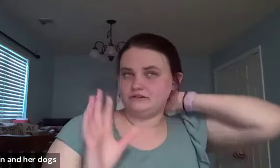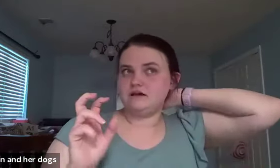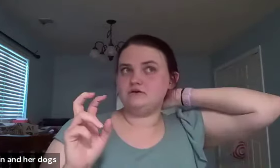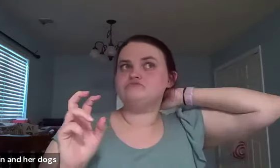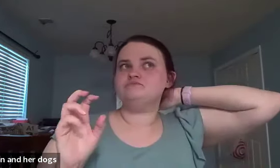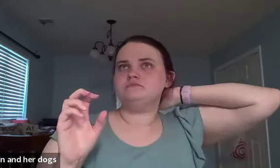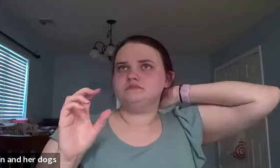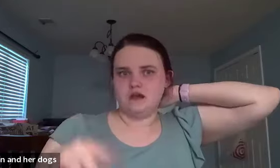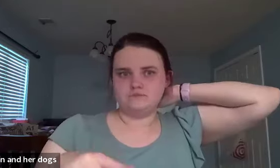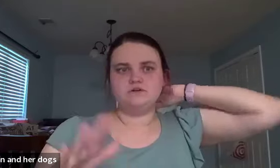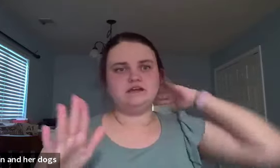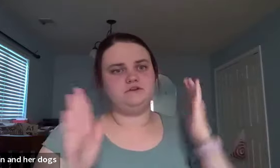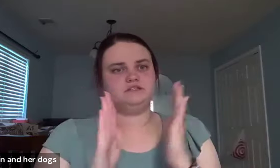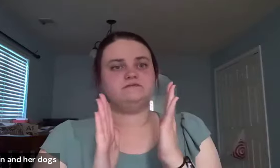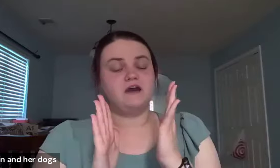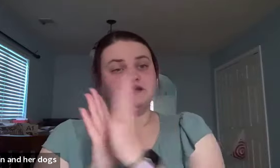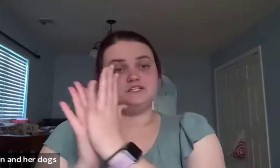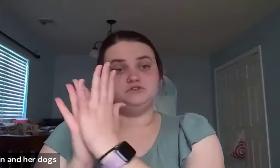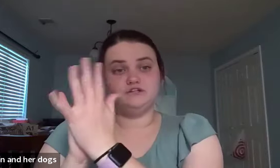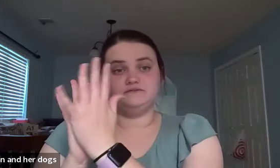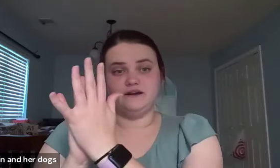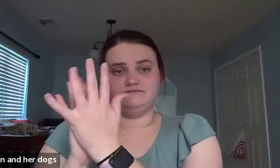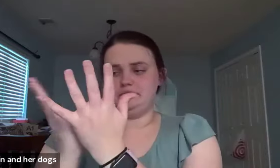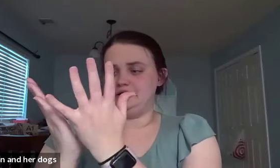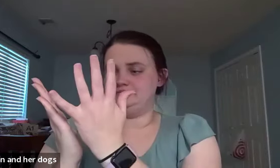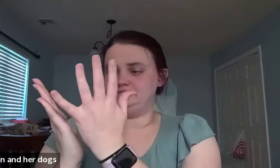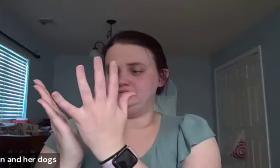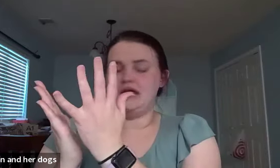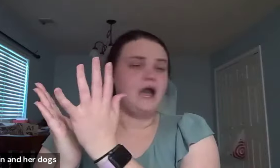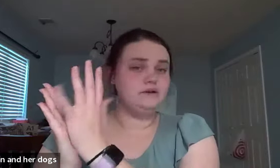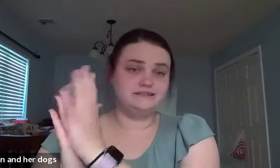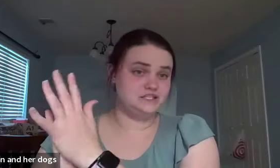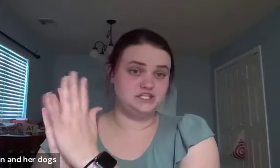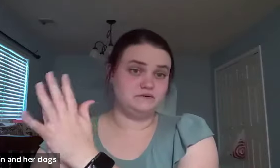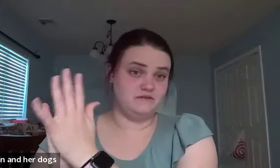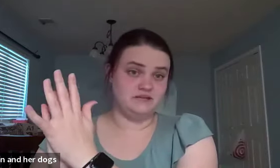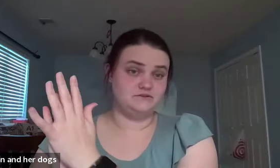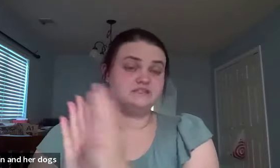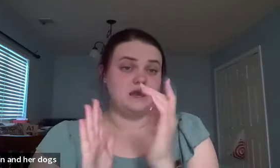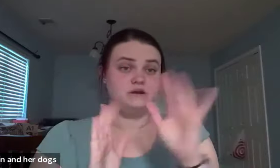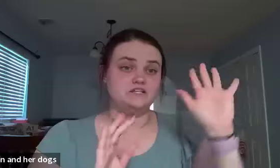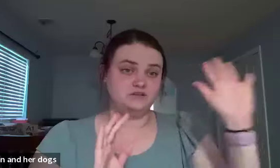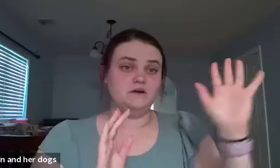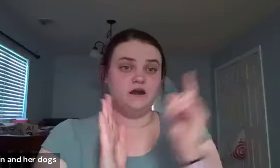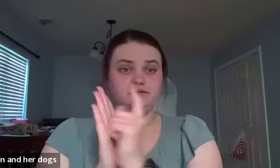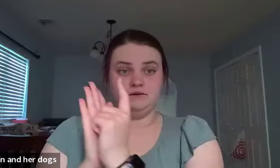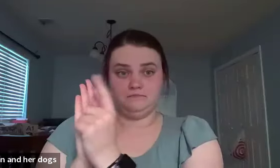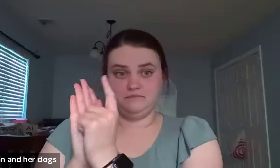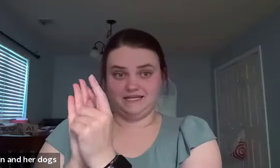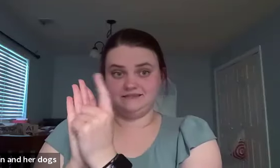or tell time. So like if you did 5 minutes, you could do 5. Well, I would not suggest doing 5 minutes for this. I would actually do 5